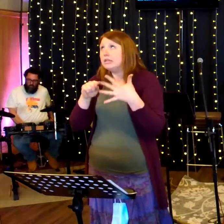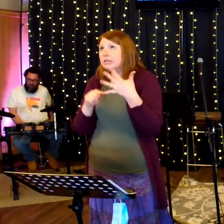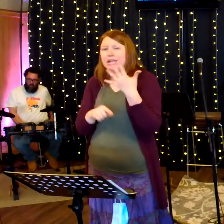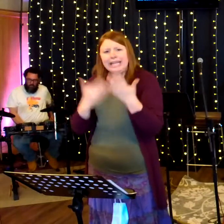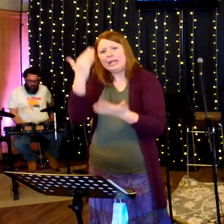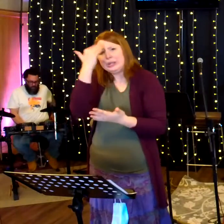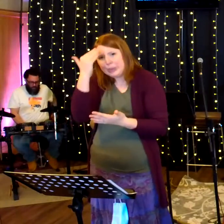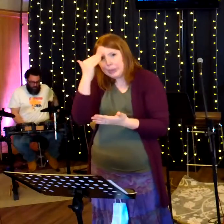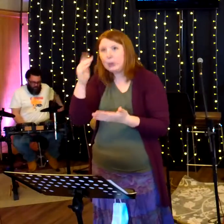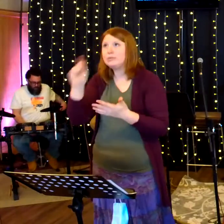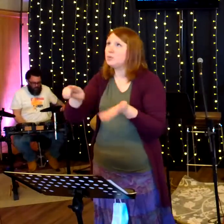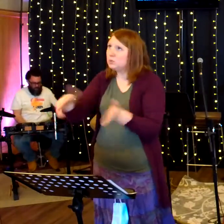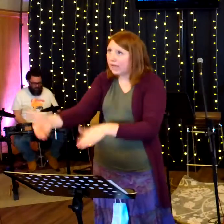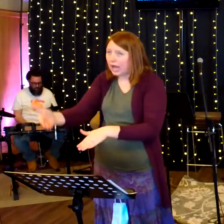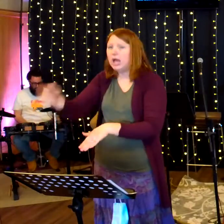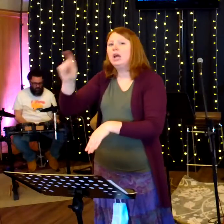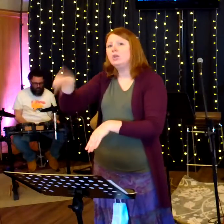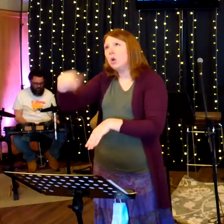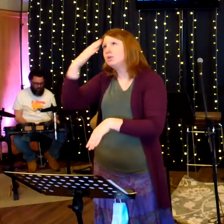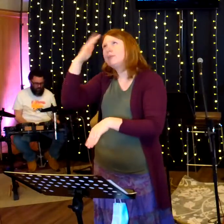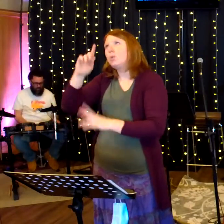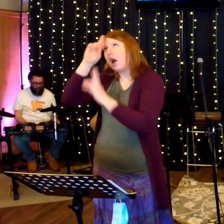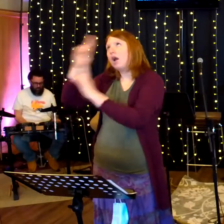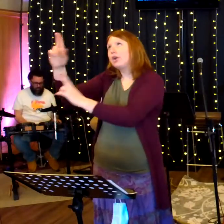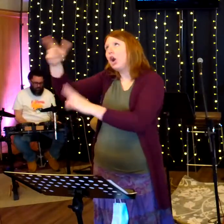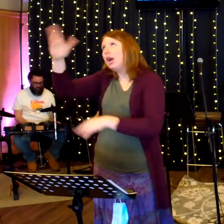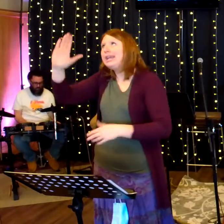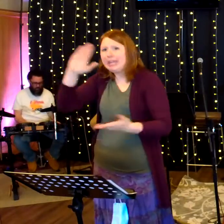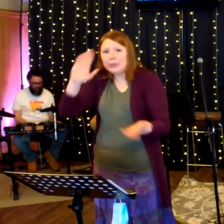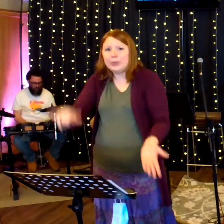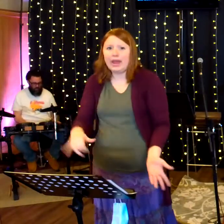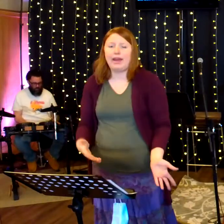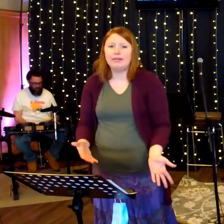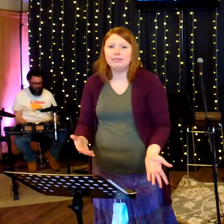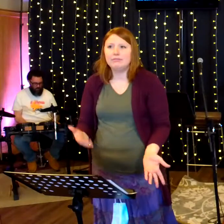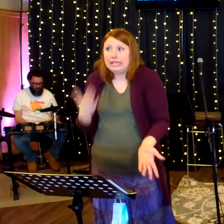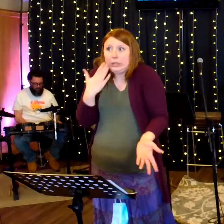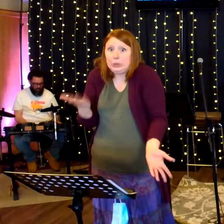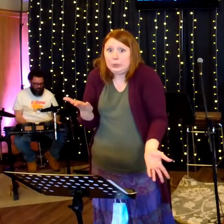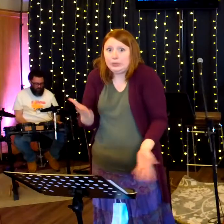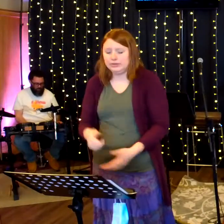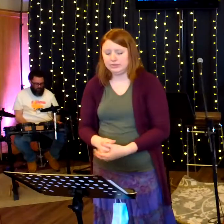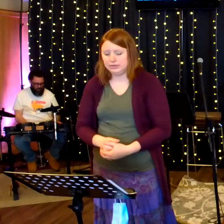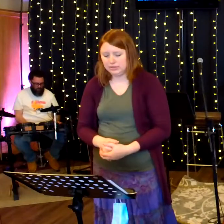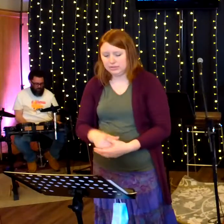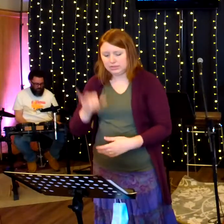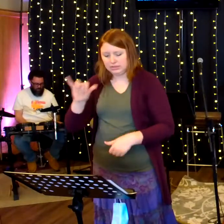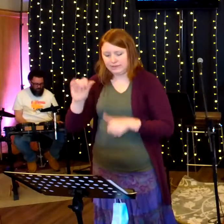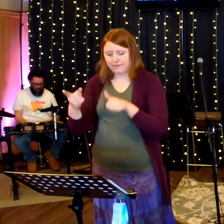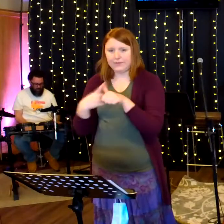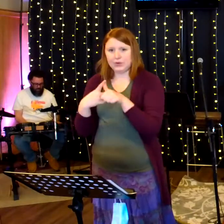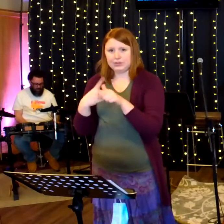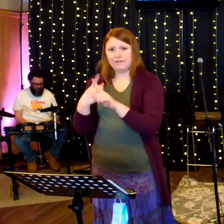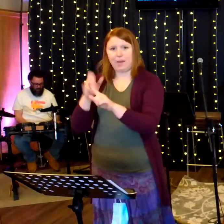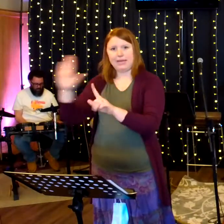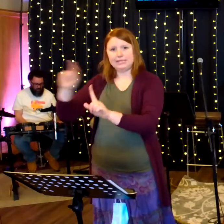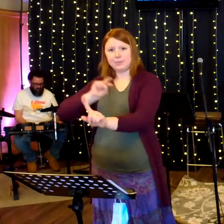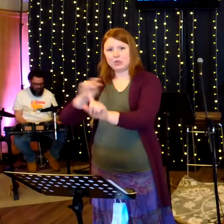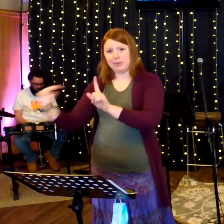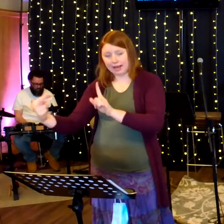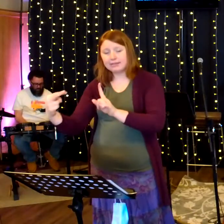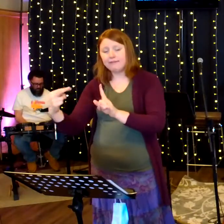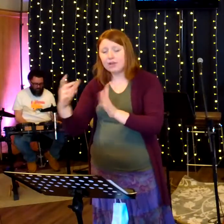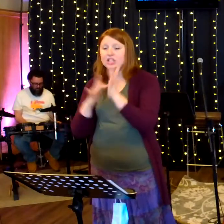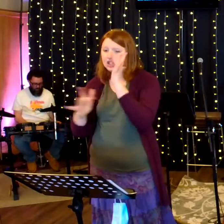He knew. He went to Jerusalem knowing that he was going to meet his death. So that's the first thing from Jesus' vantage point, was that he